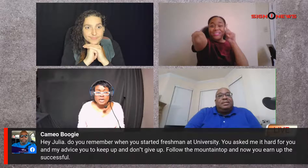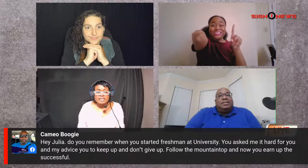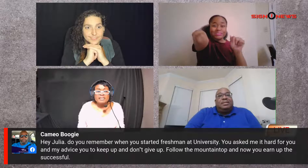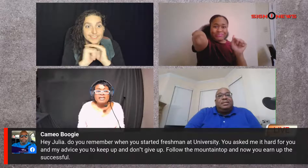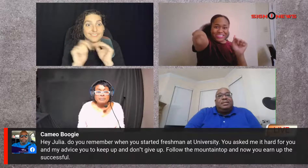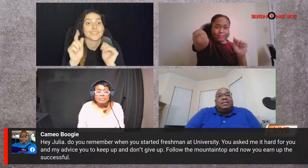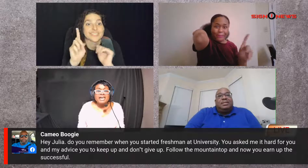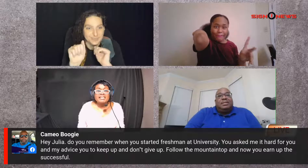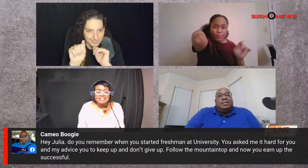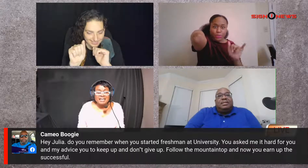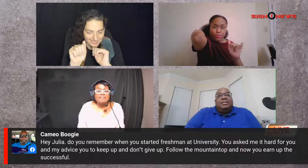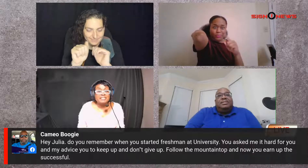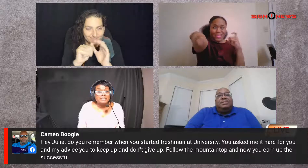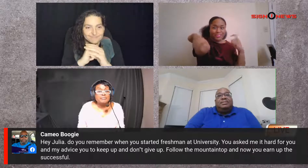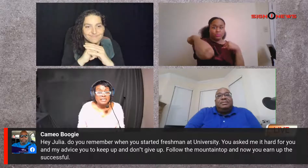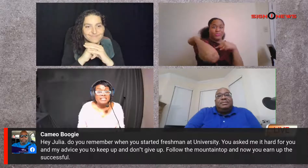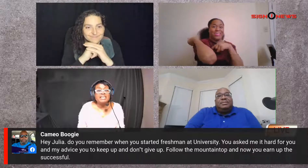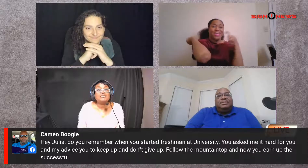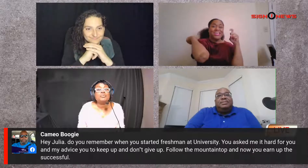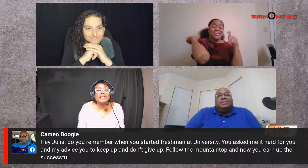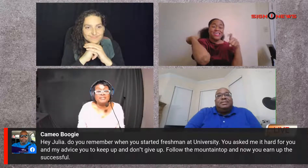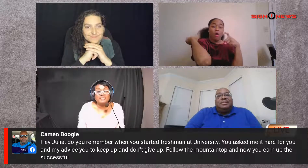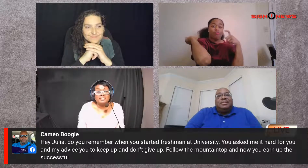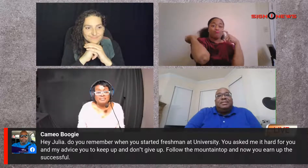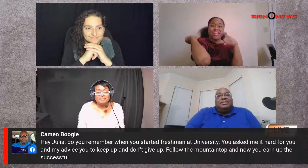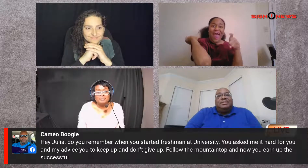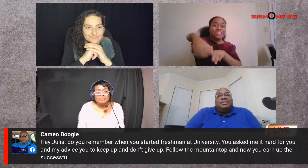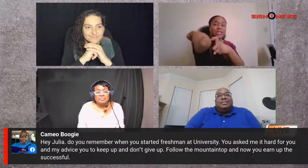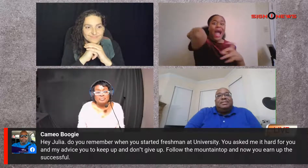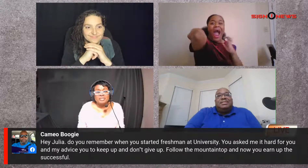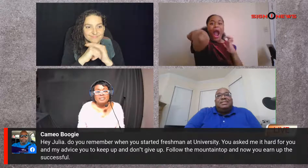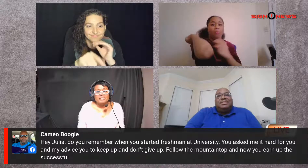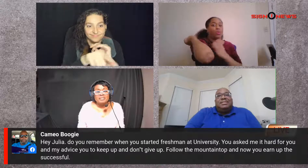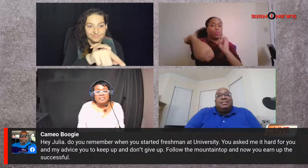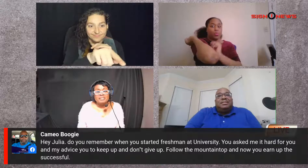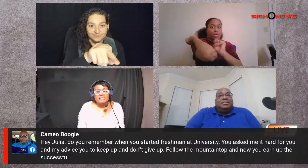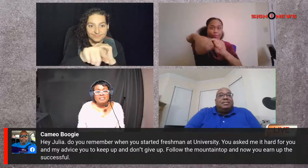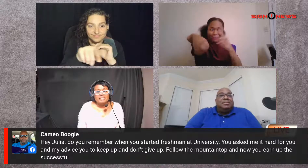please recognize Black death disability as well.